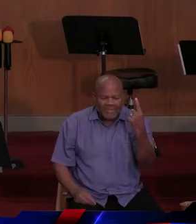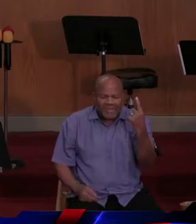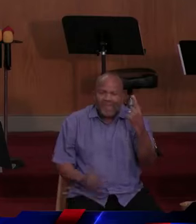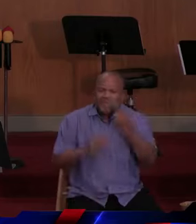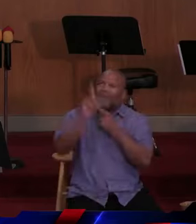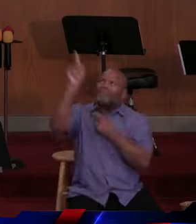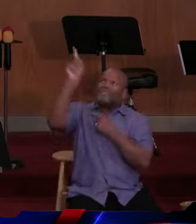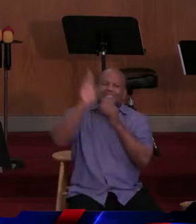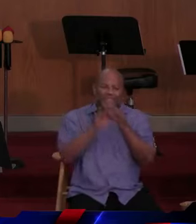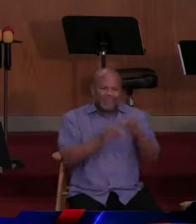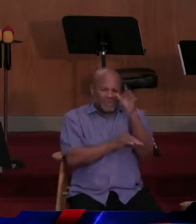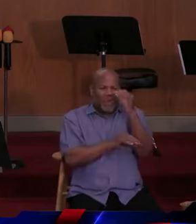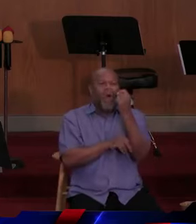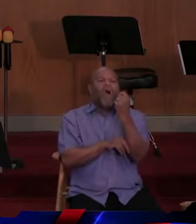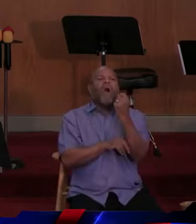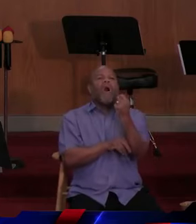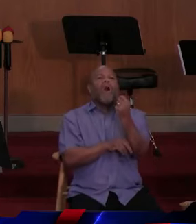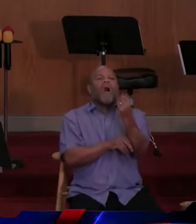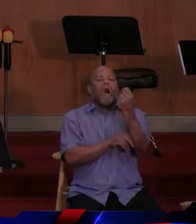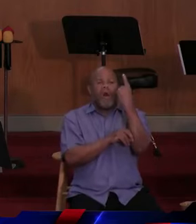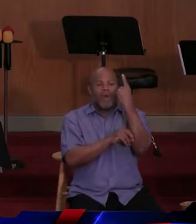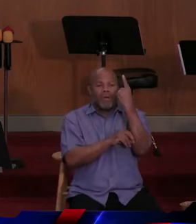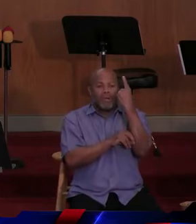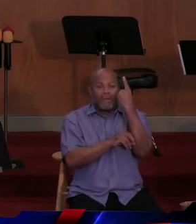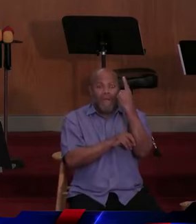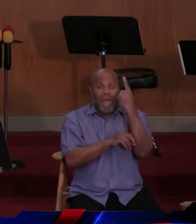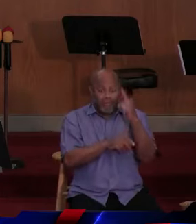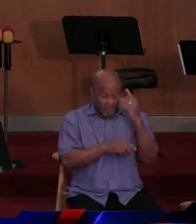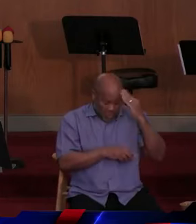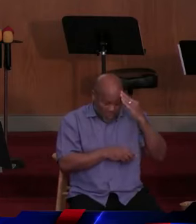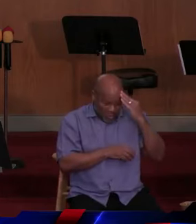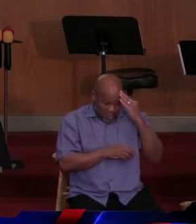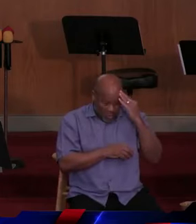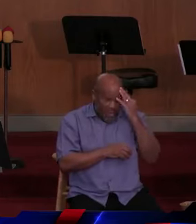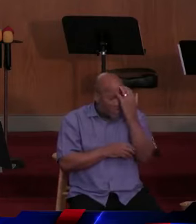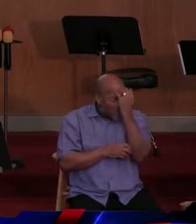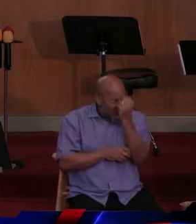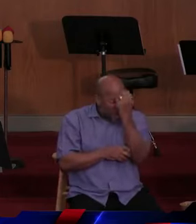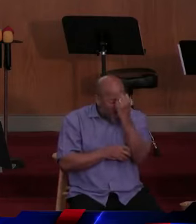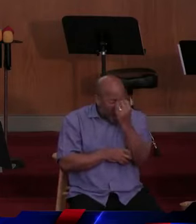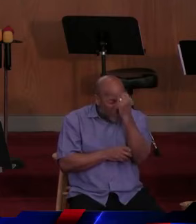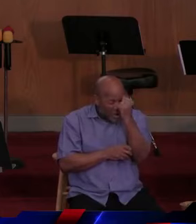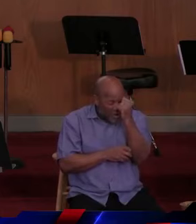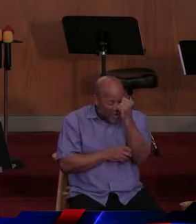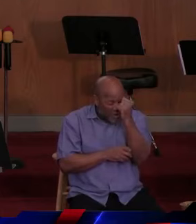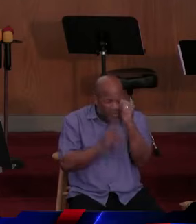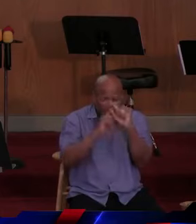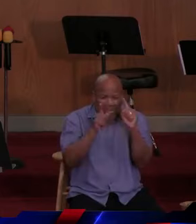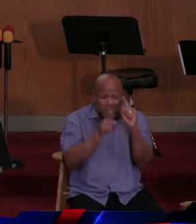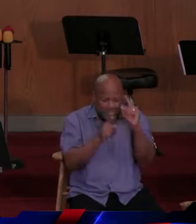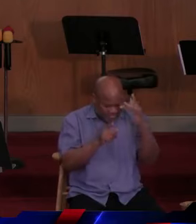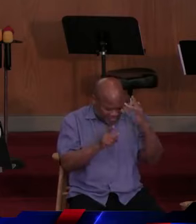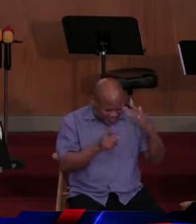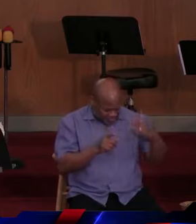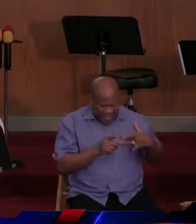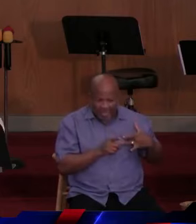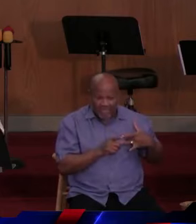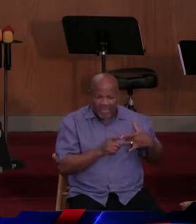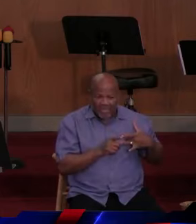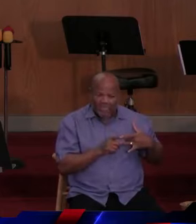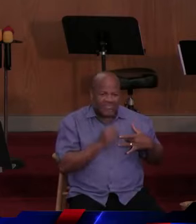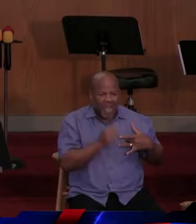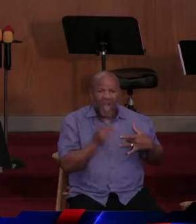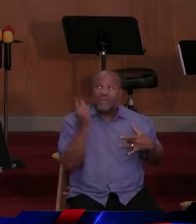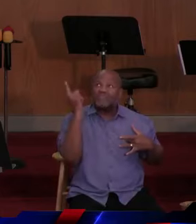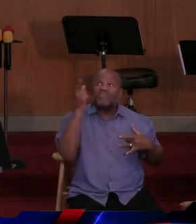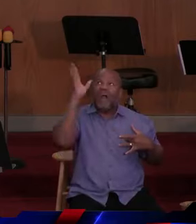And what we know by heart may never reach our heart unless God remove the veil from our. That's why Paul said